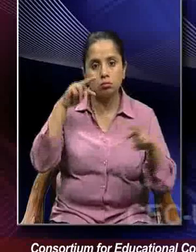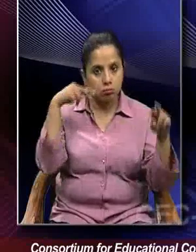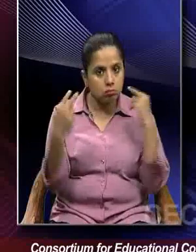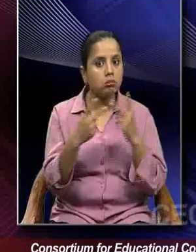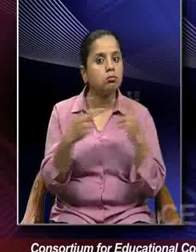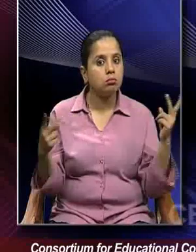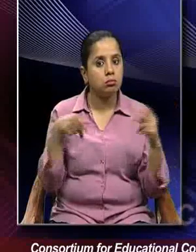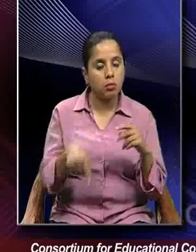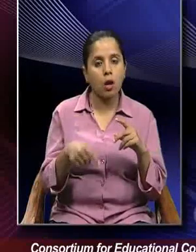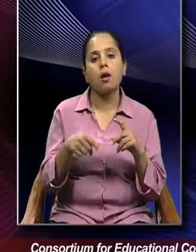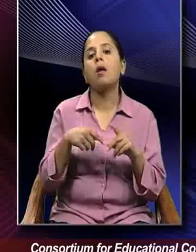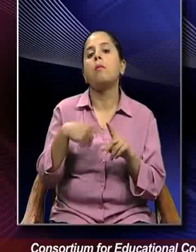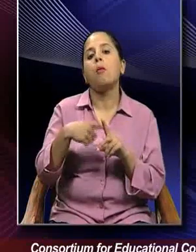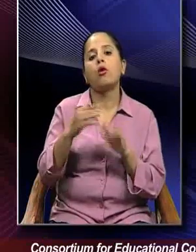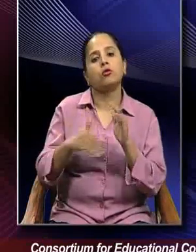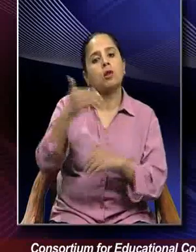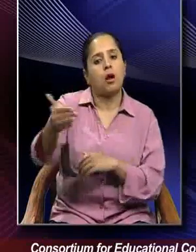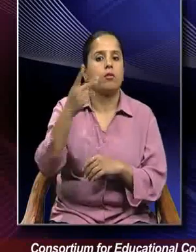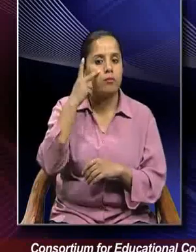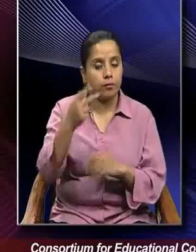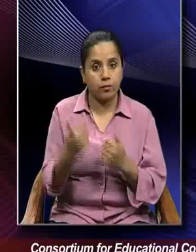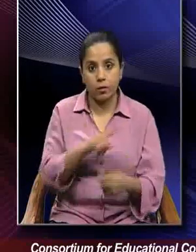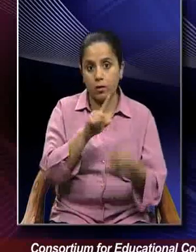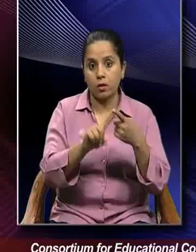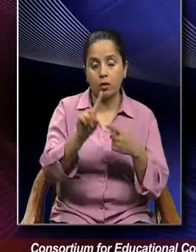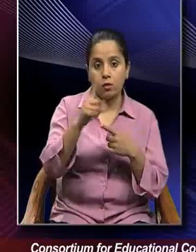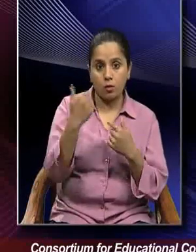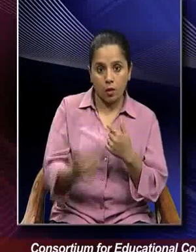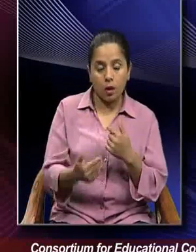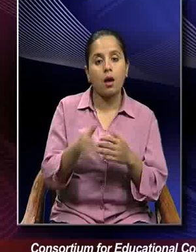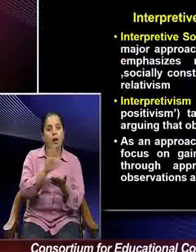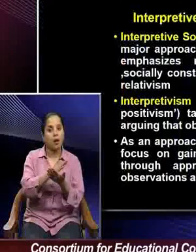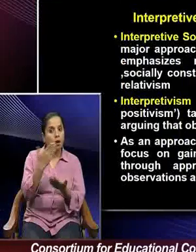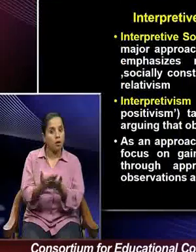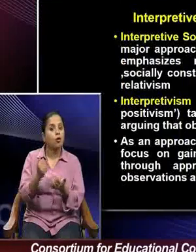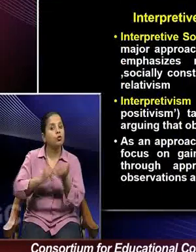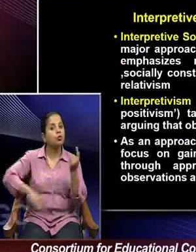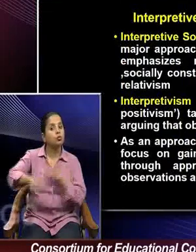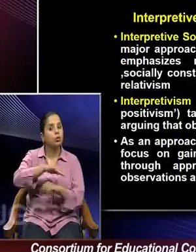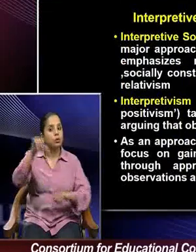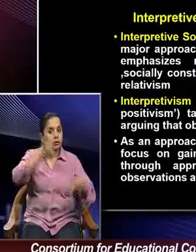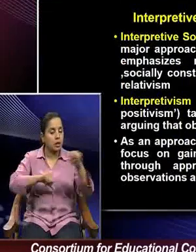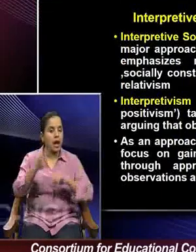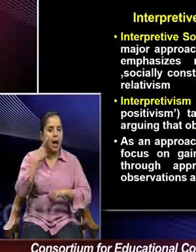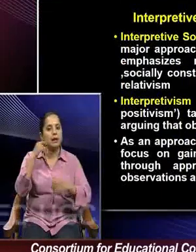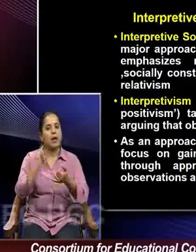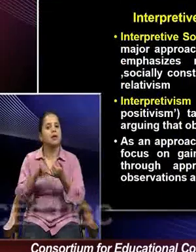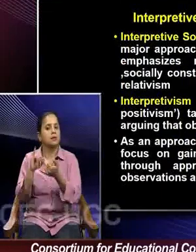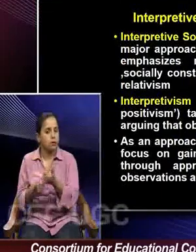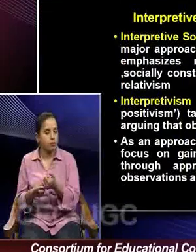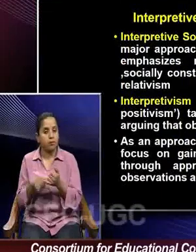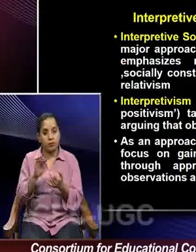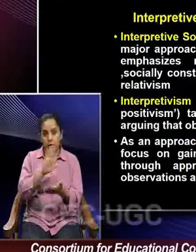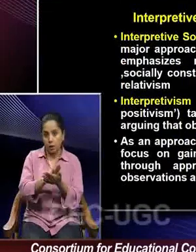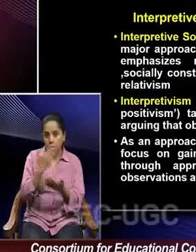under post-positivism. So number 1 is interpretive social science, which we also refer to as ISS.